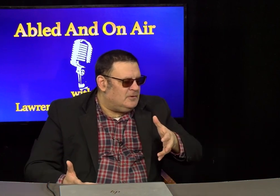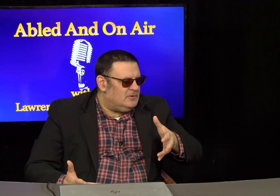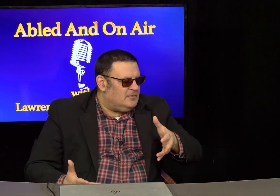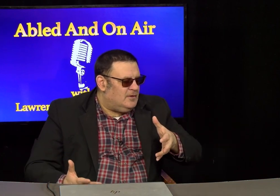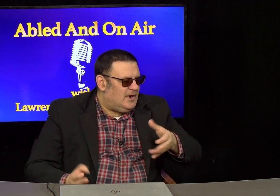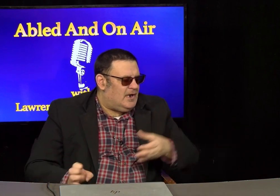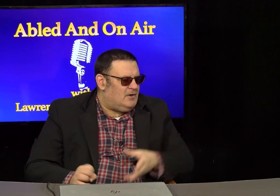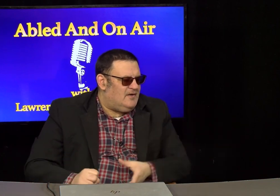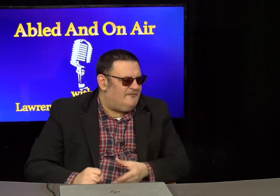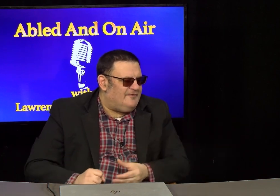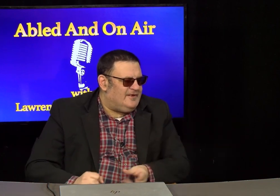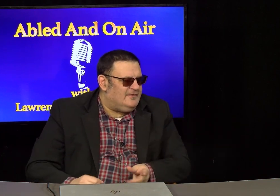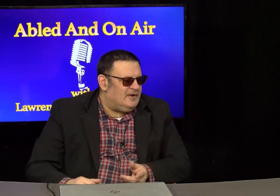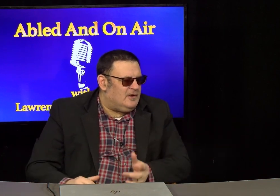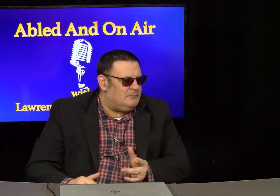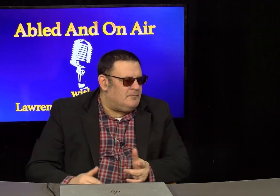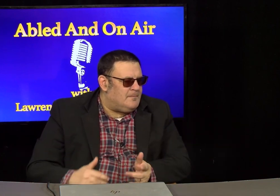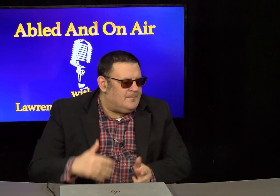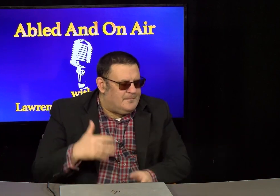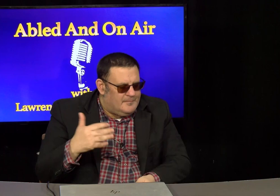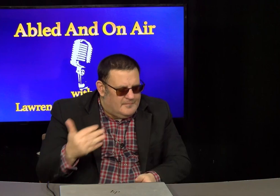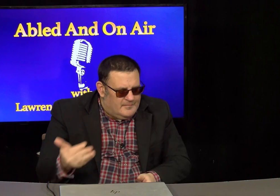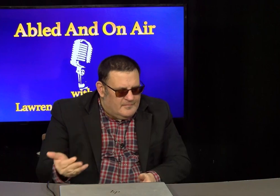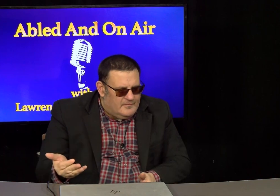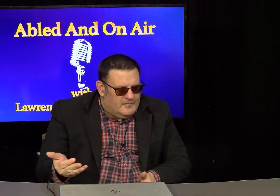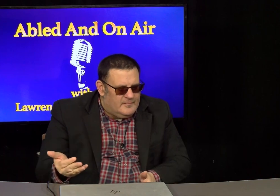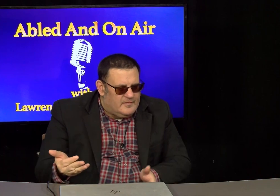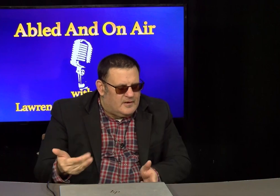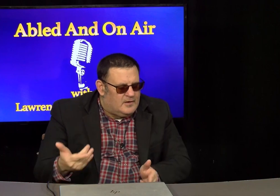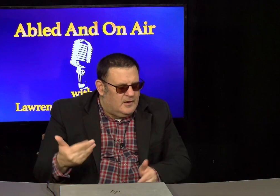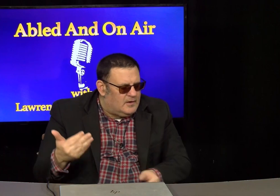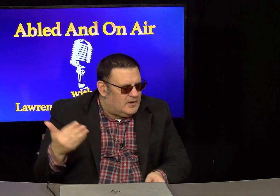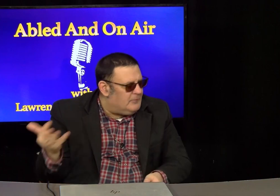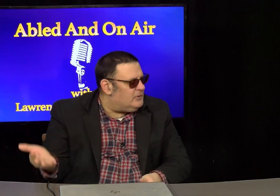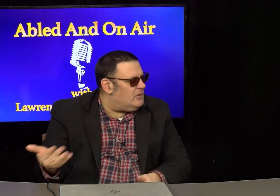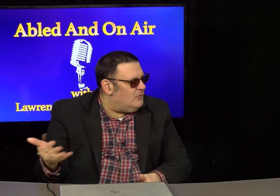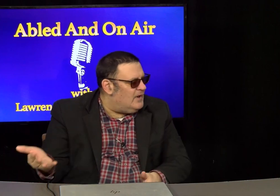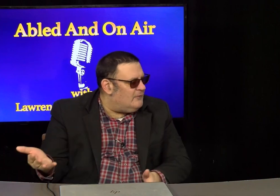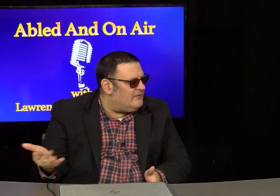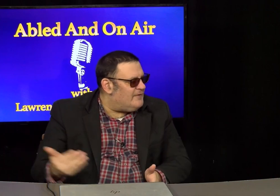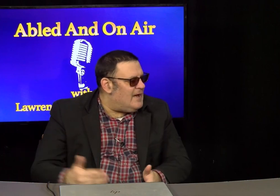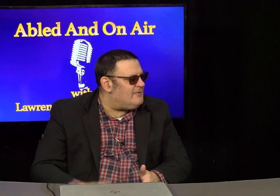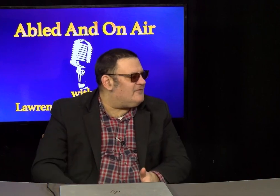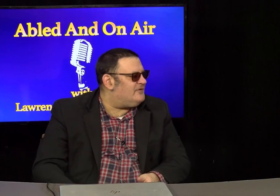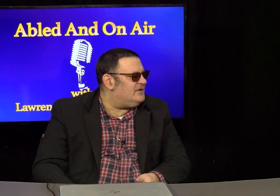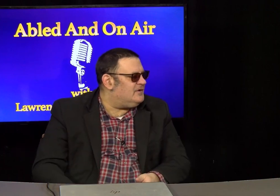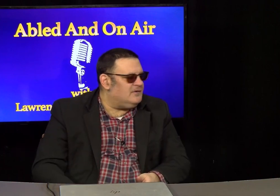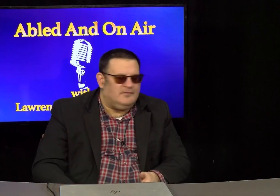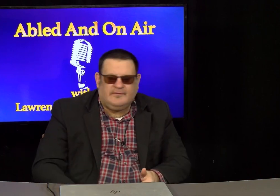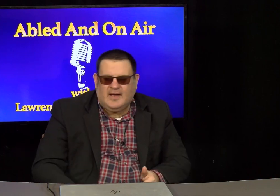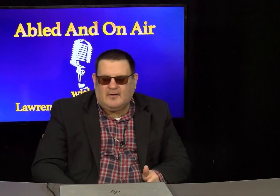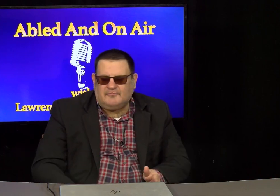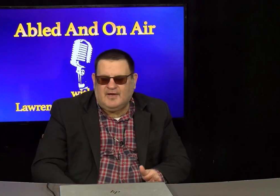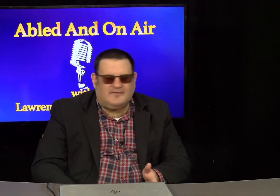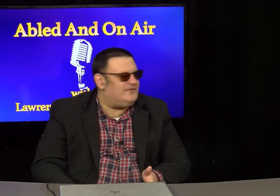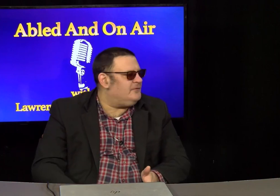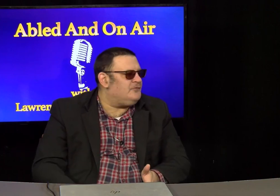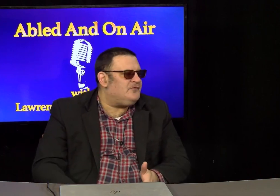how have we come a long way with advocacy and how not to use